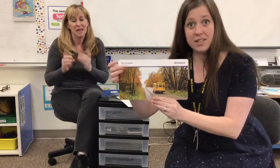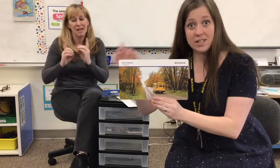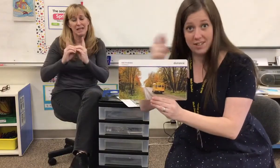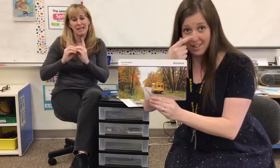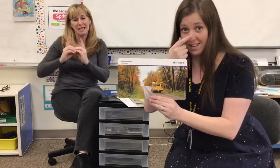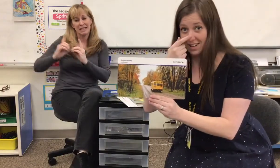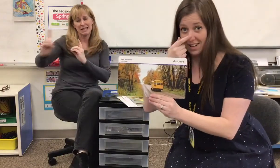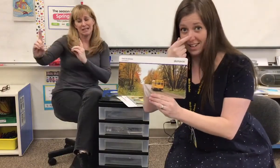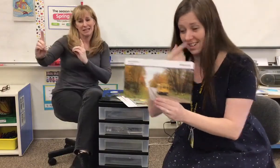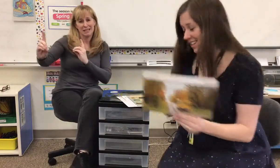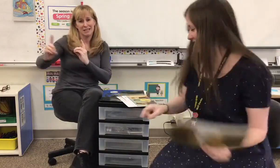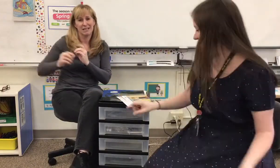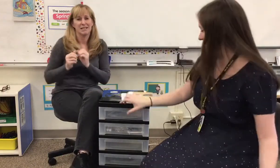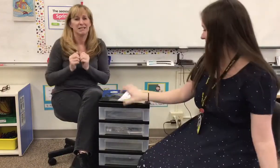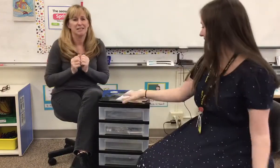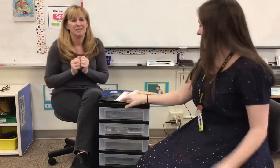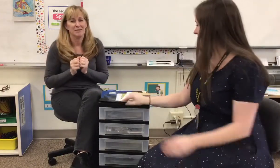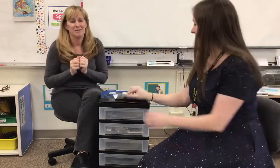distance,